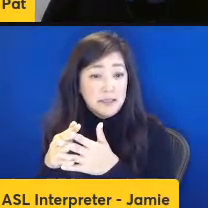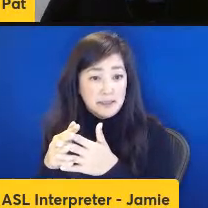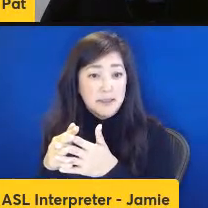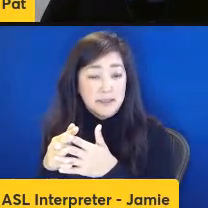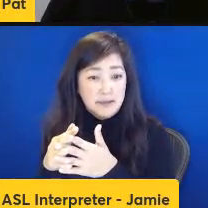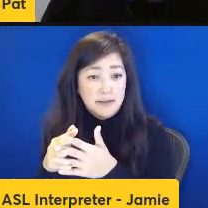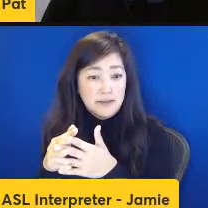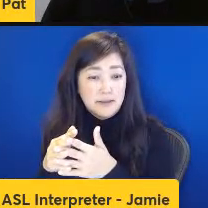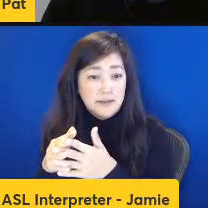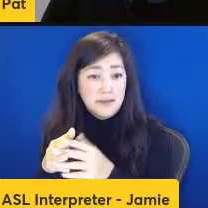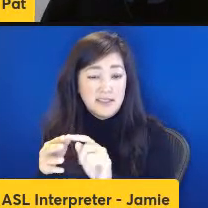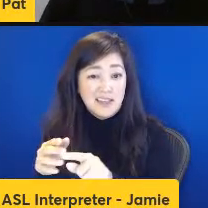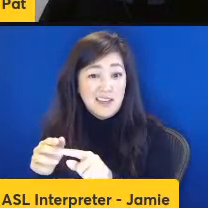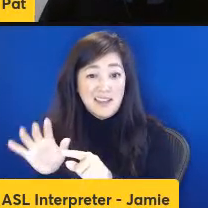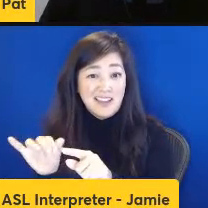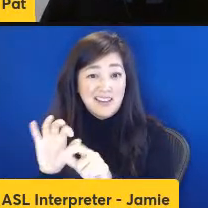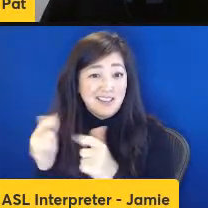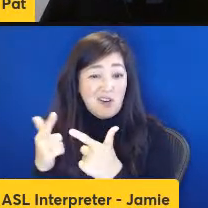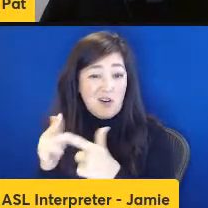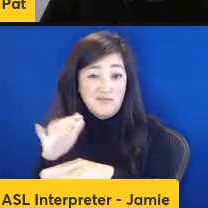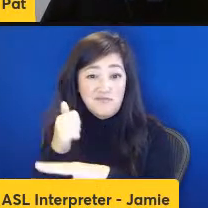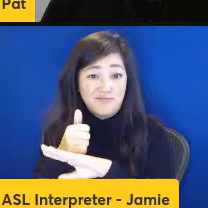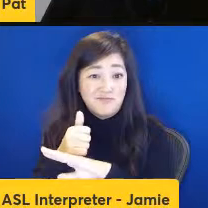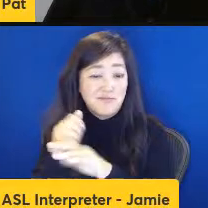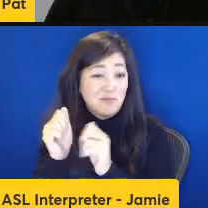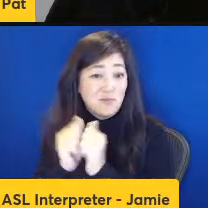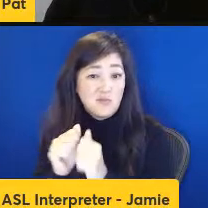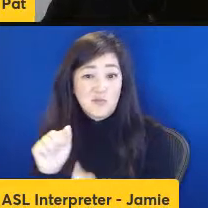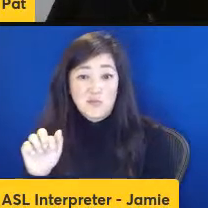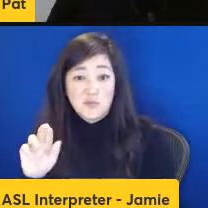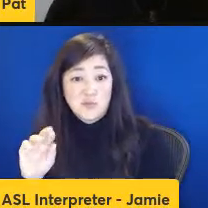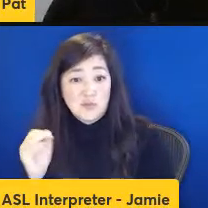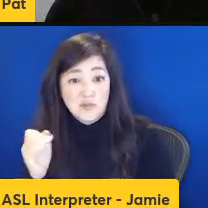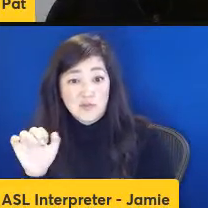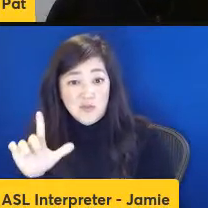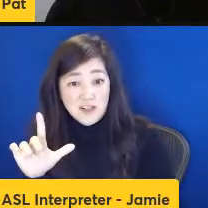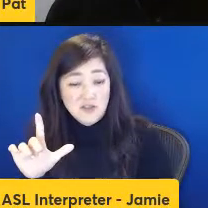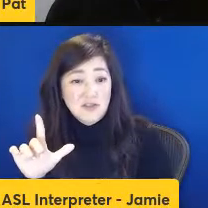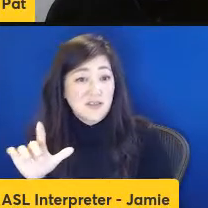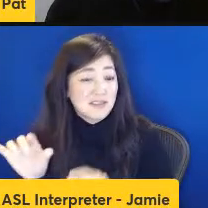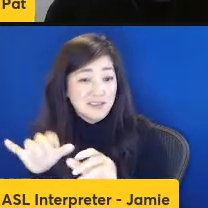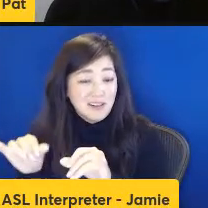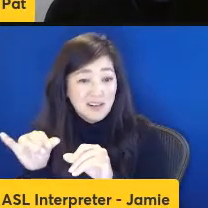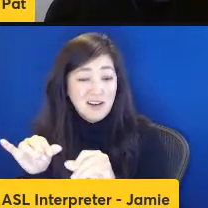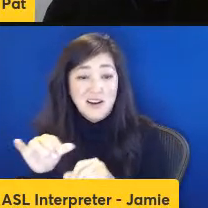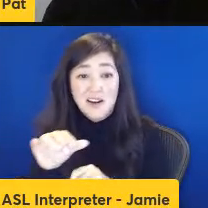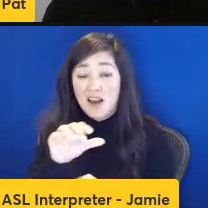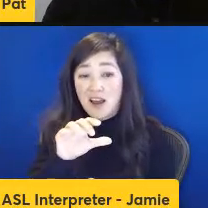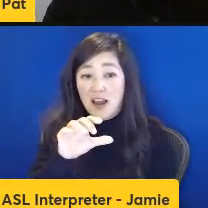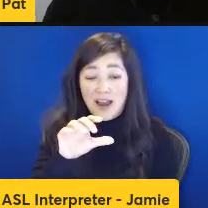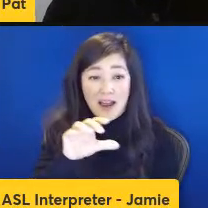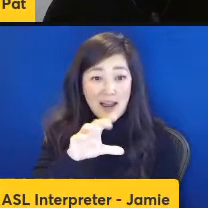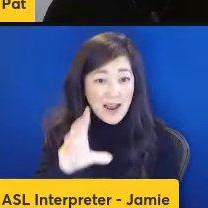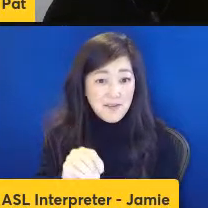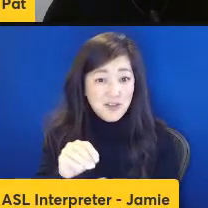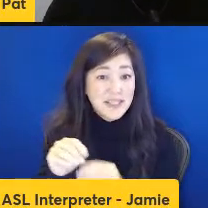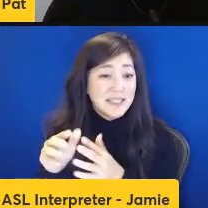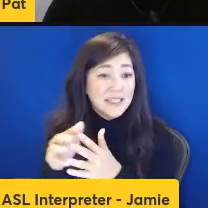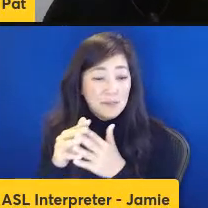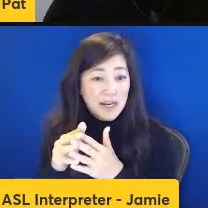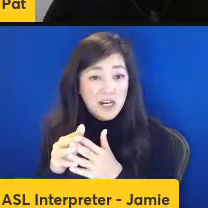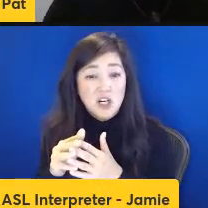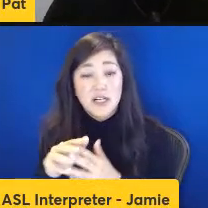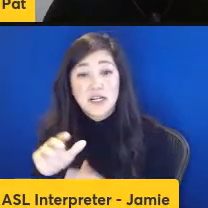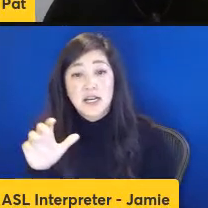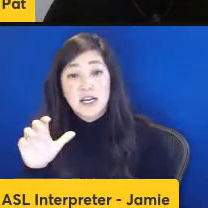standards, which are racial standards. They are the Okay. ones that they're African American, they're what they call